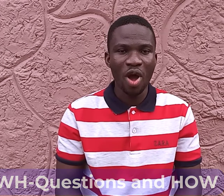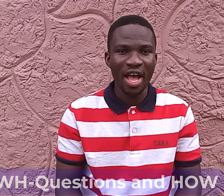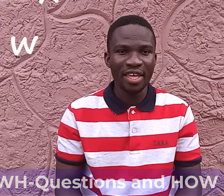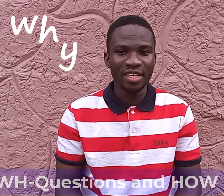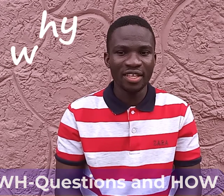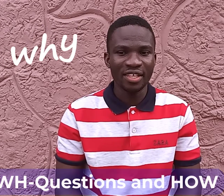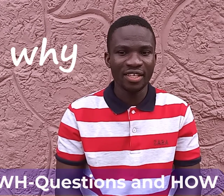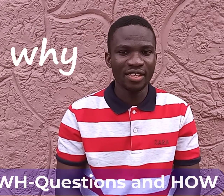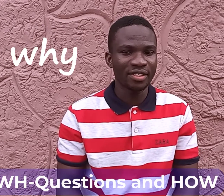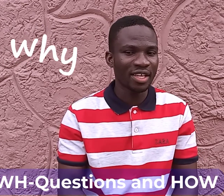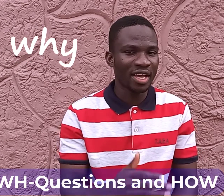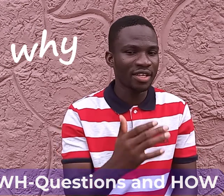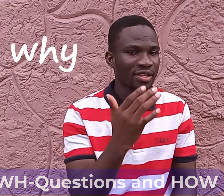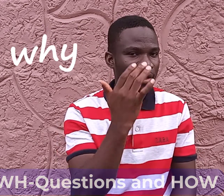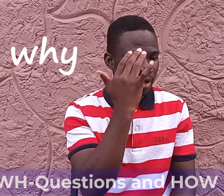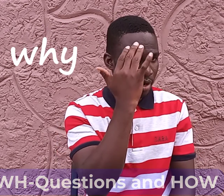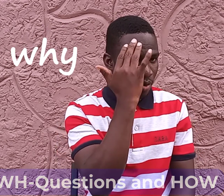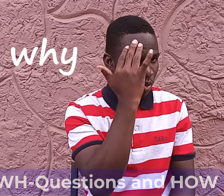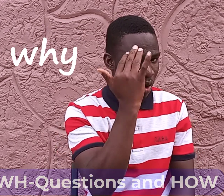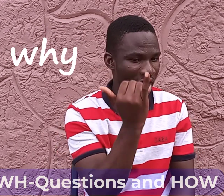Why? Signed